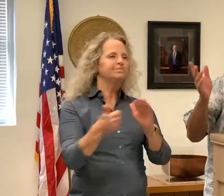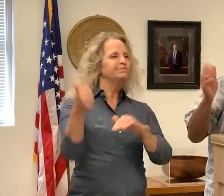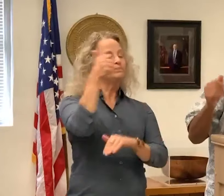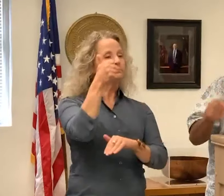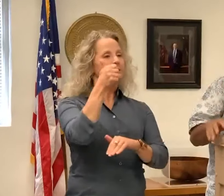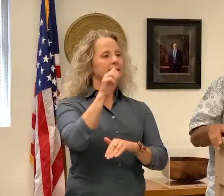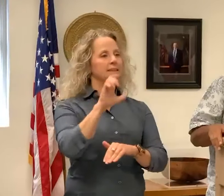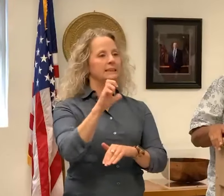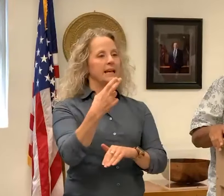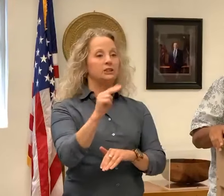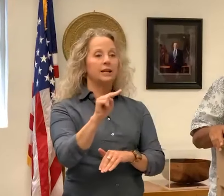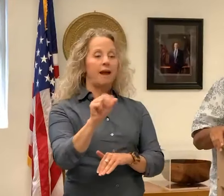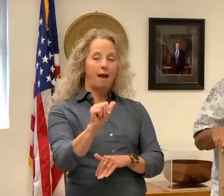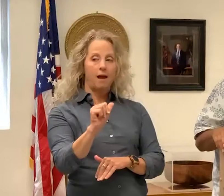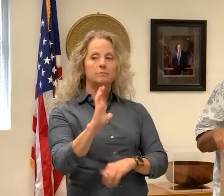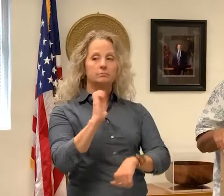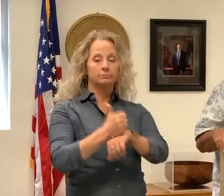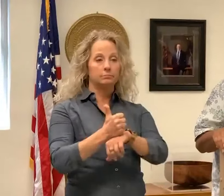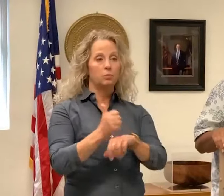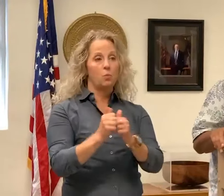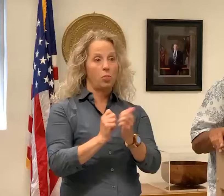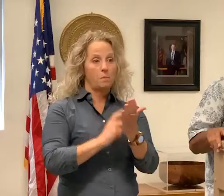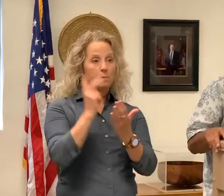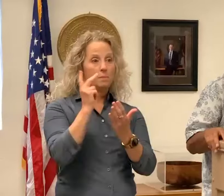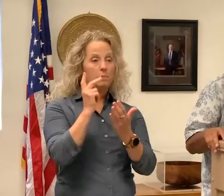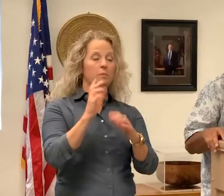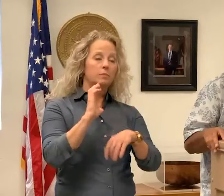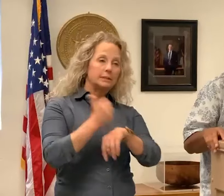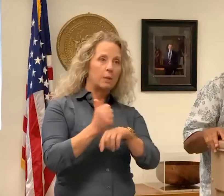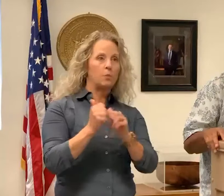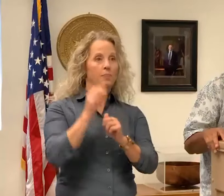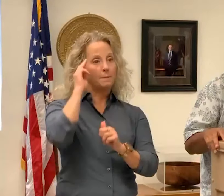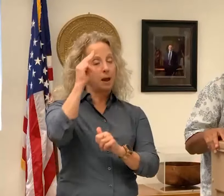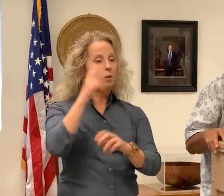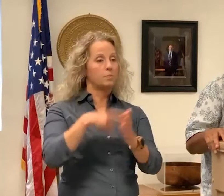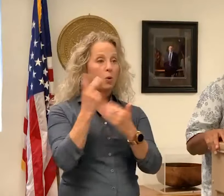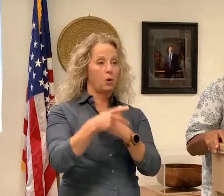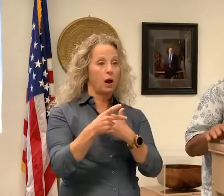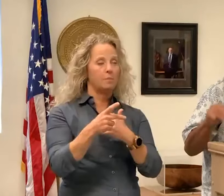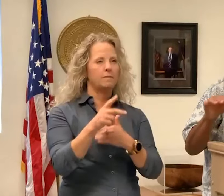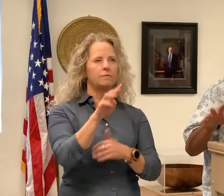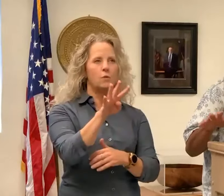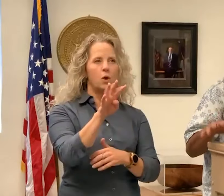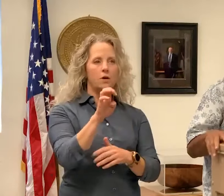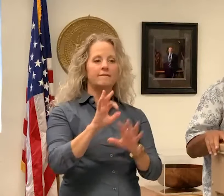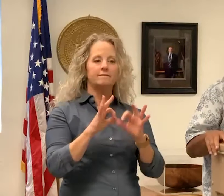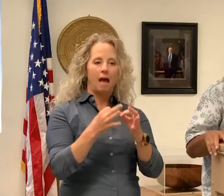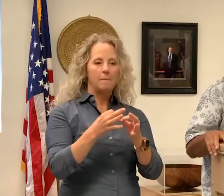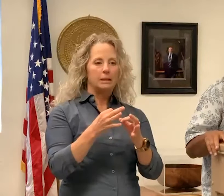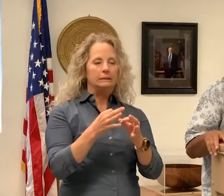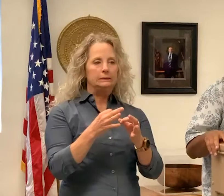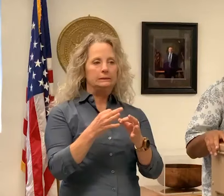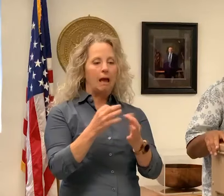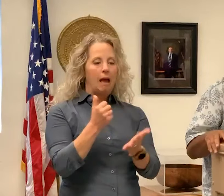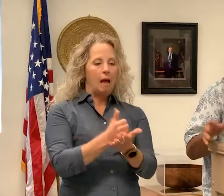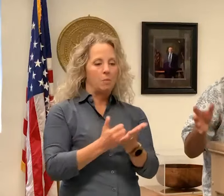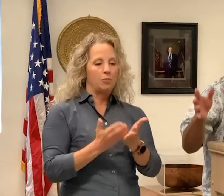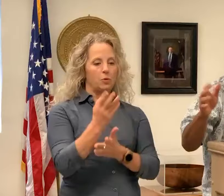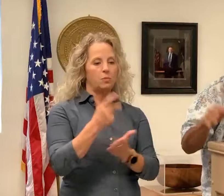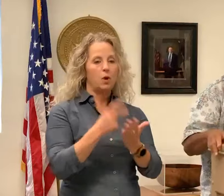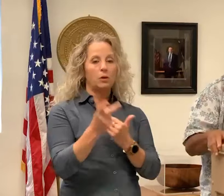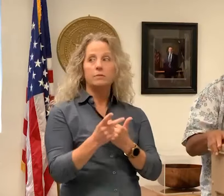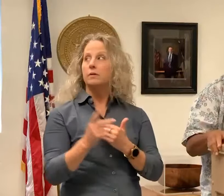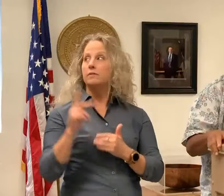and the program that they've set up with the mayor is working well. There's 400 families that are being assisted through a